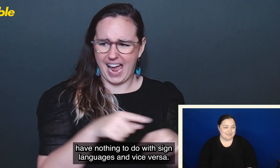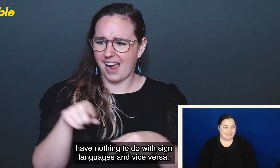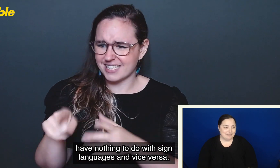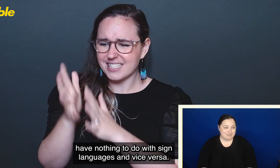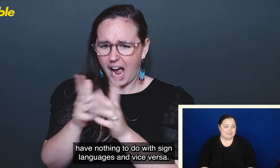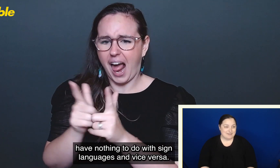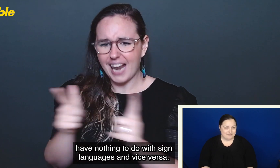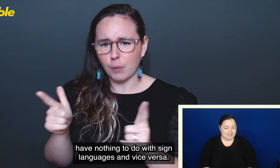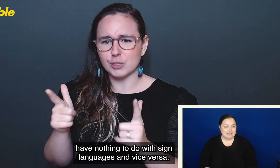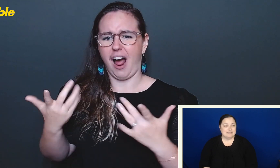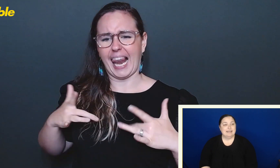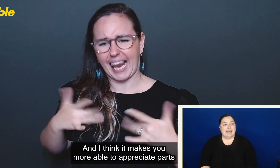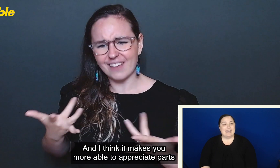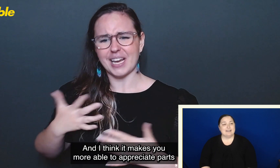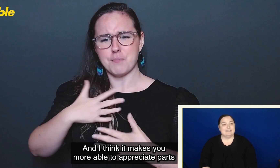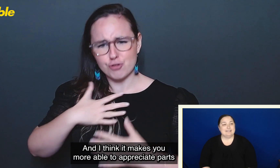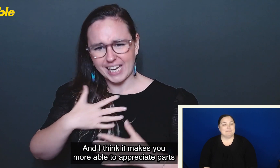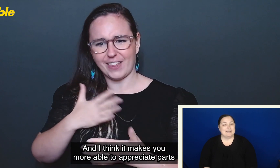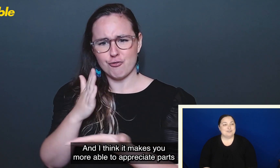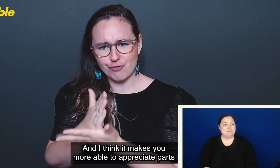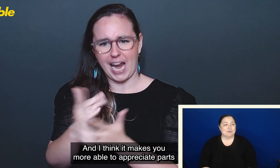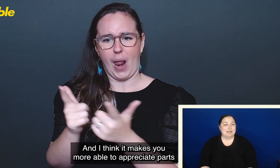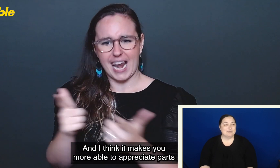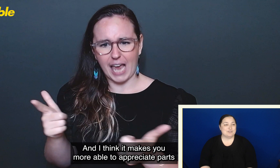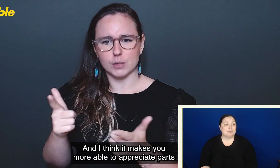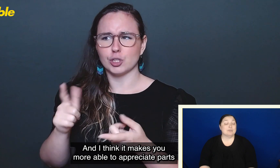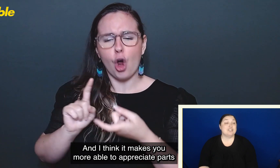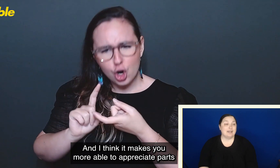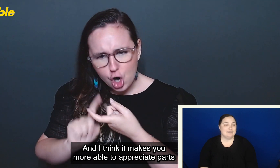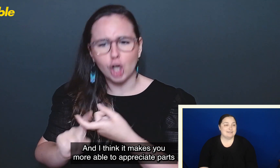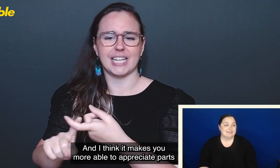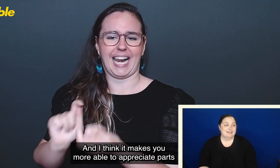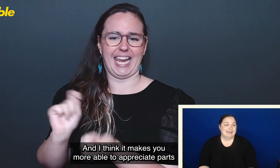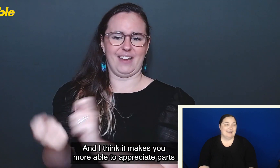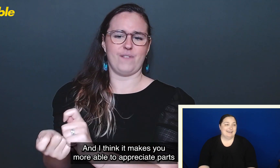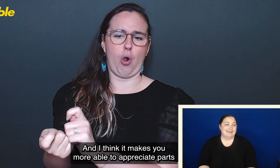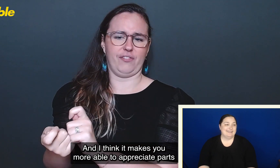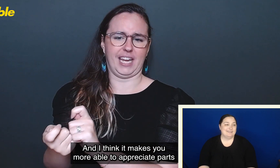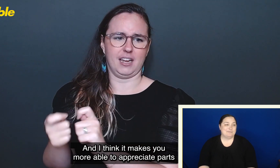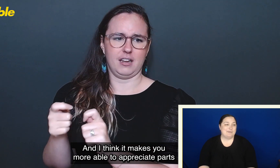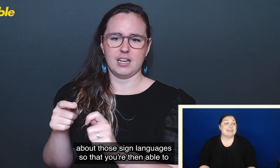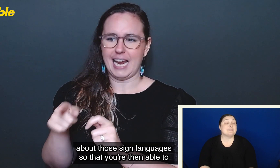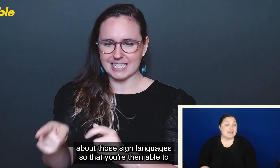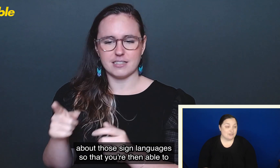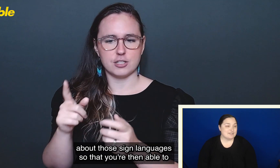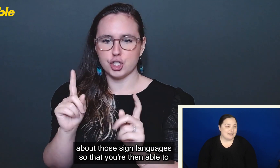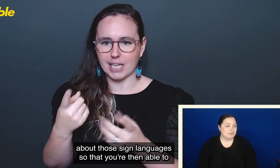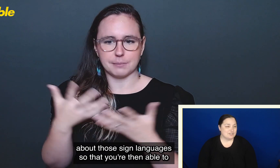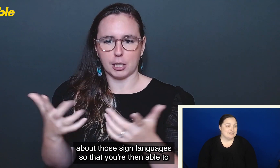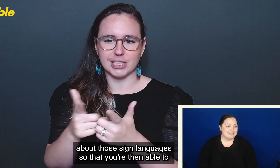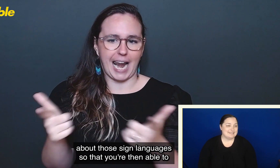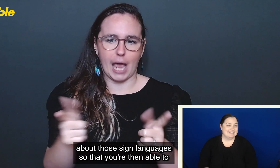to do with sign languages and vice versa. And I think it makes you more able to appreciate parts about those